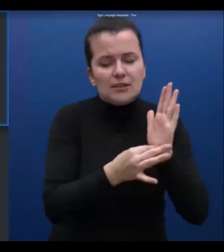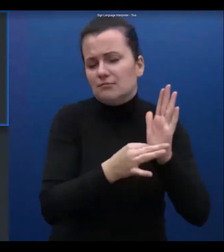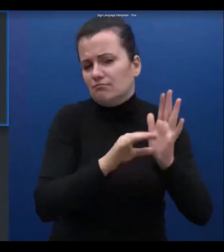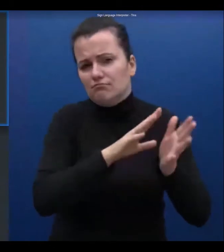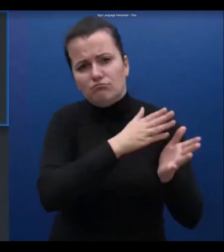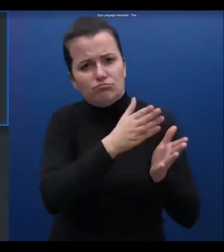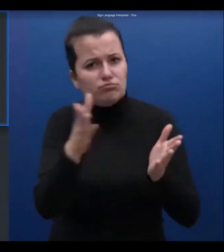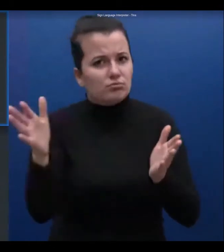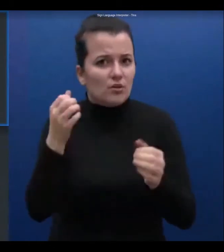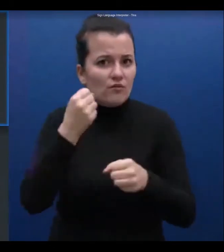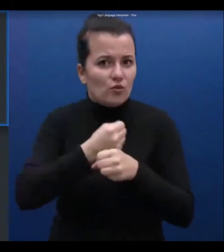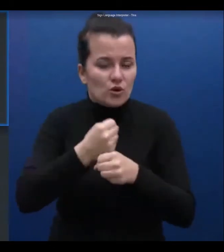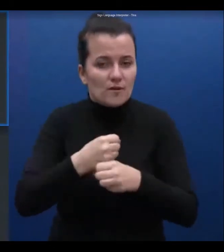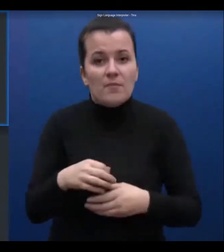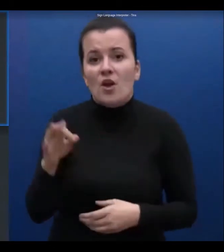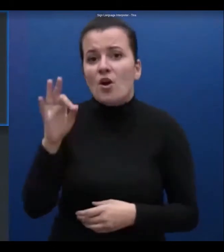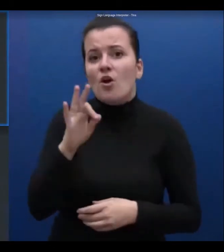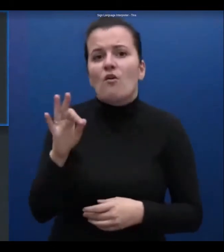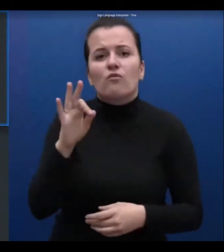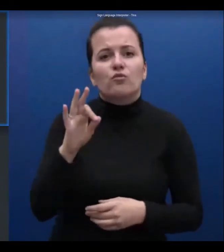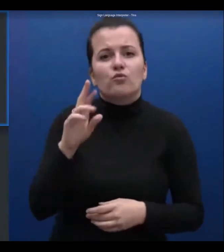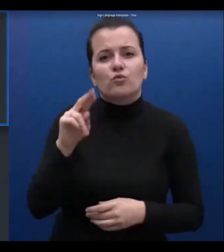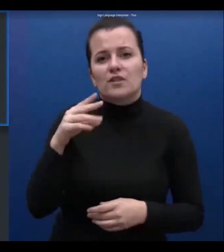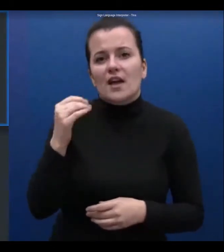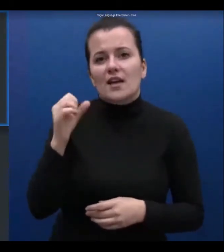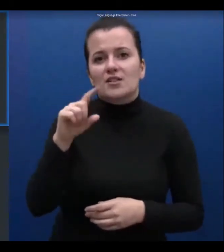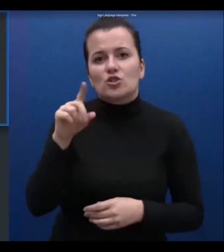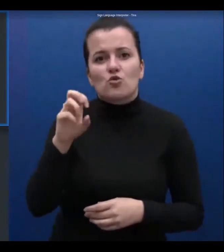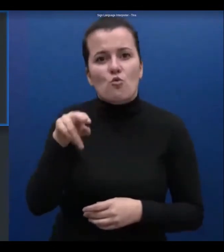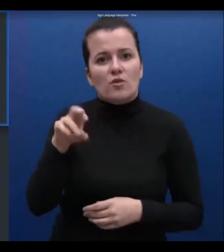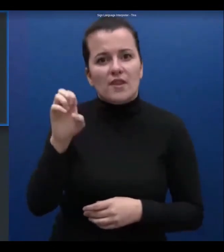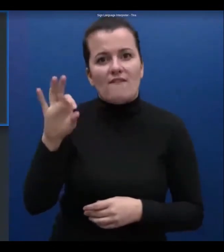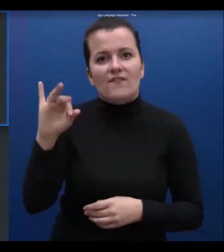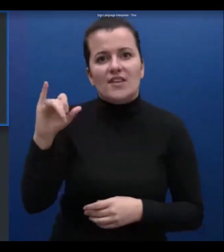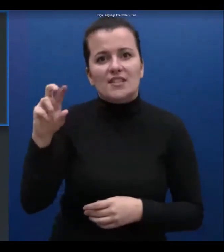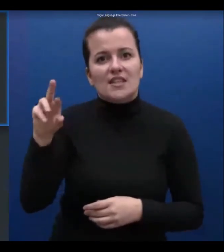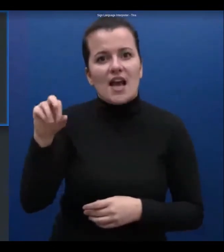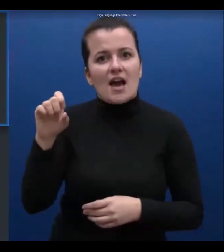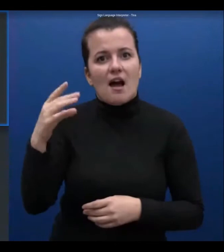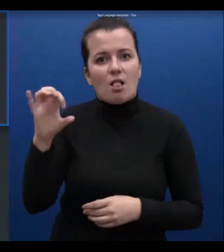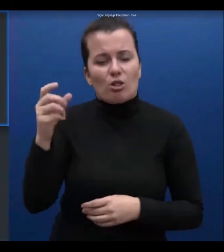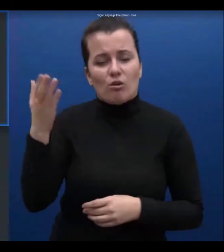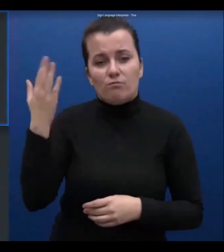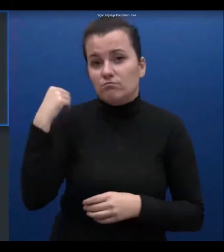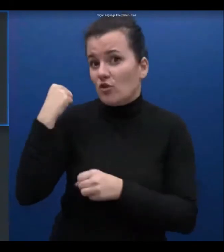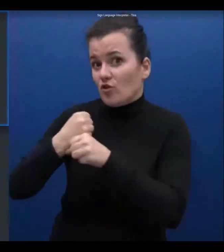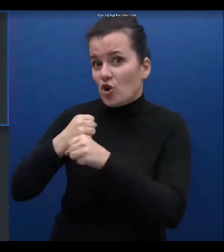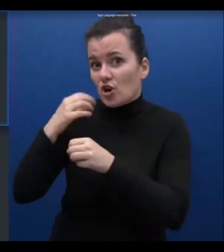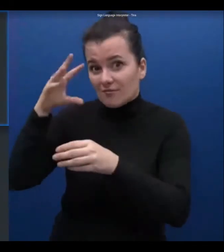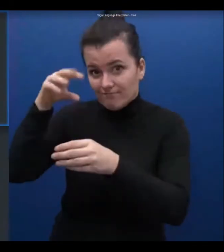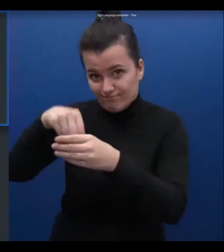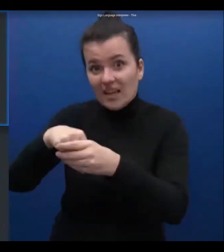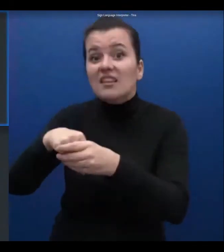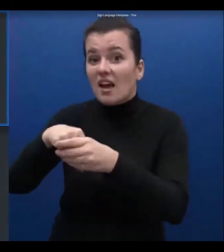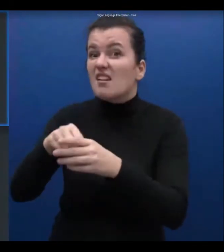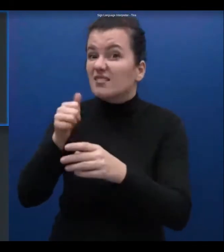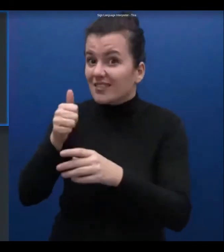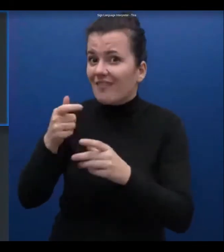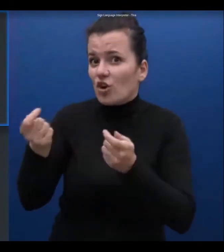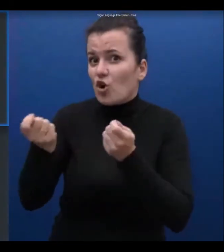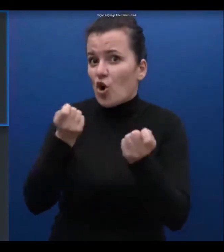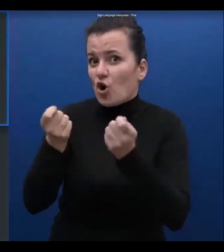for Fondazione Fitzcarraldo, where she is coordinator of transnational project. In fact, she